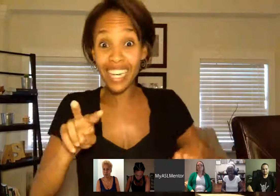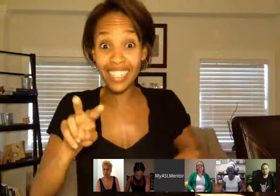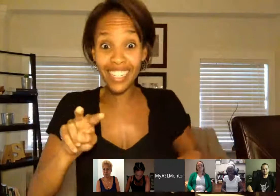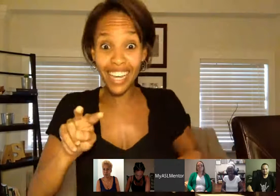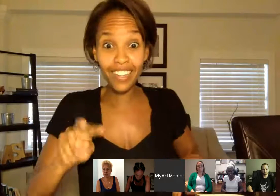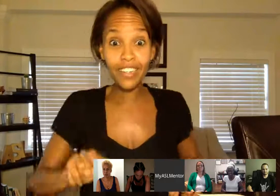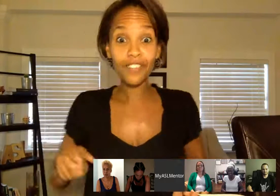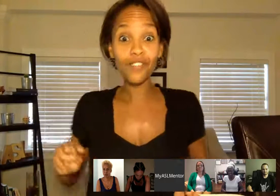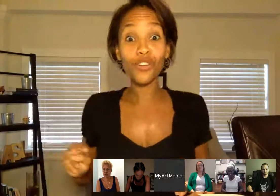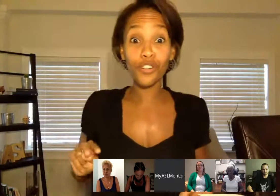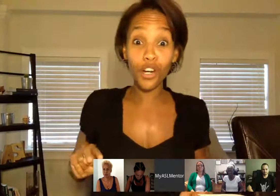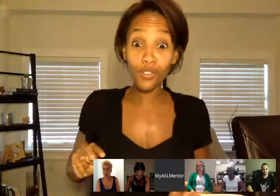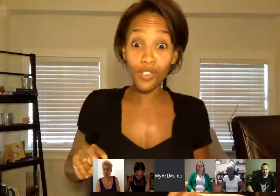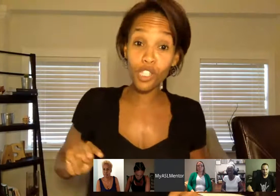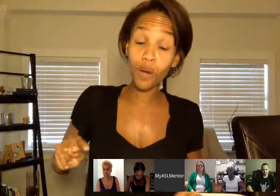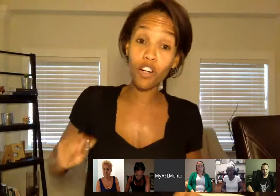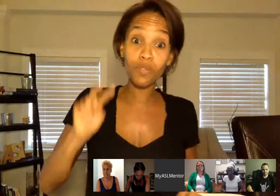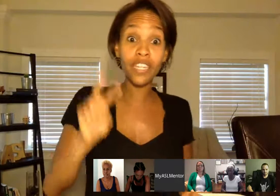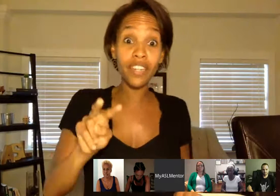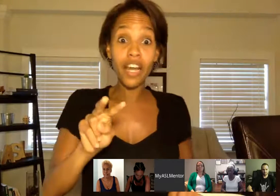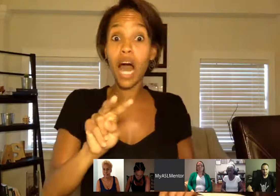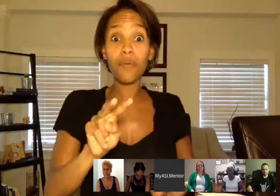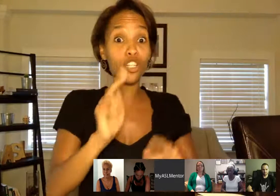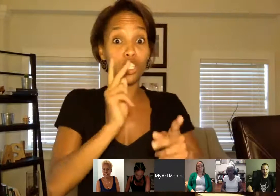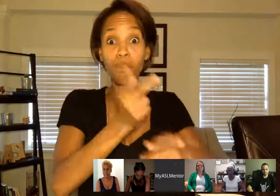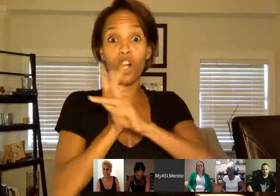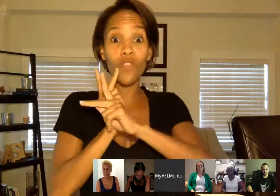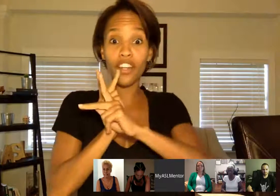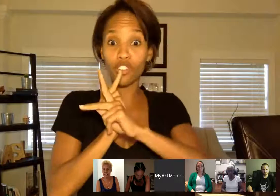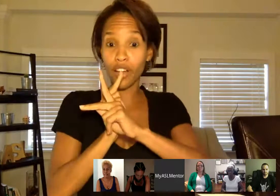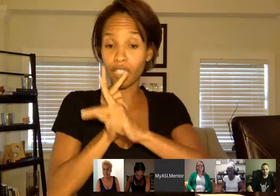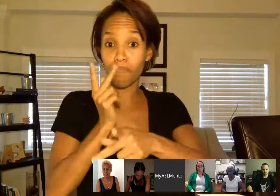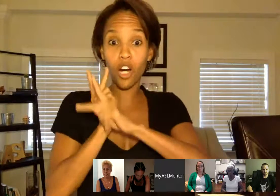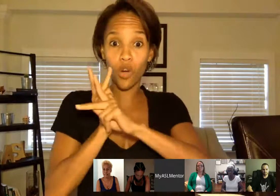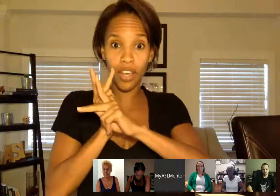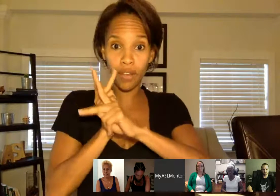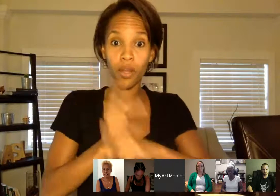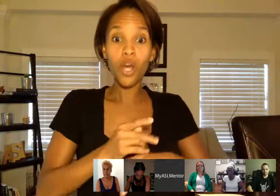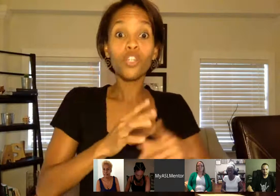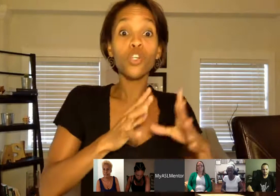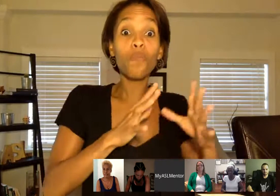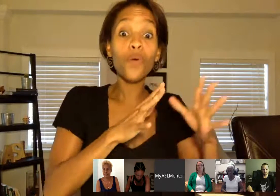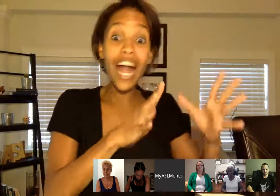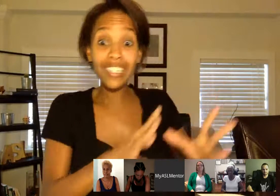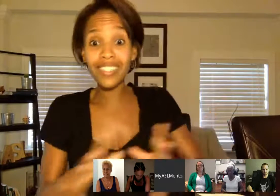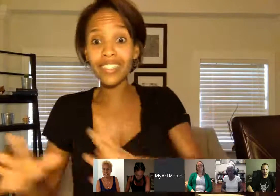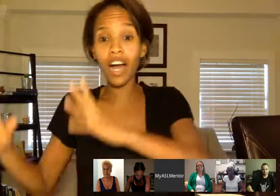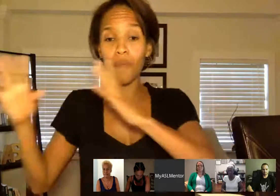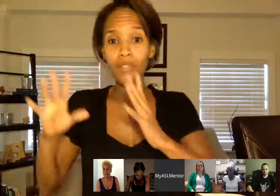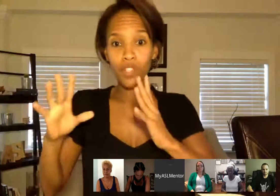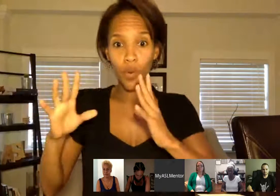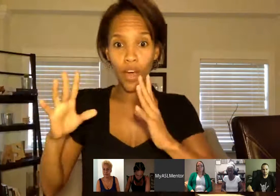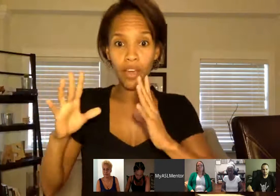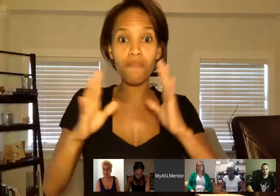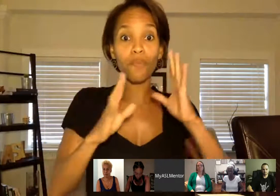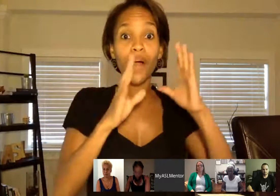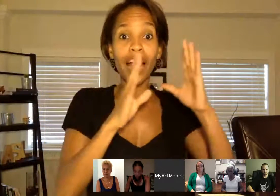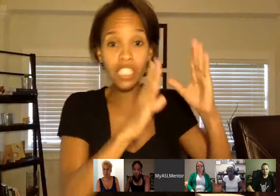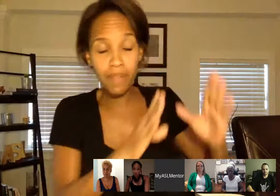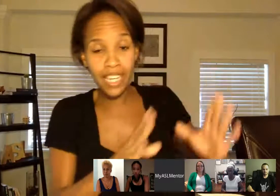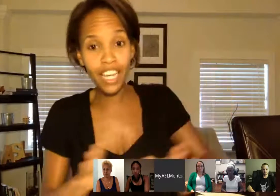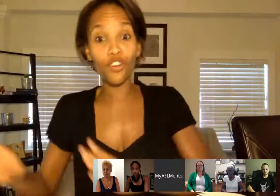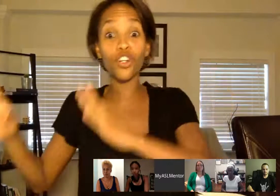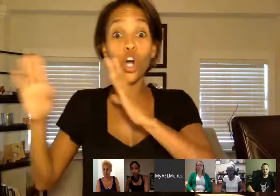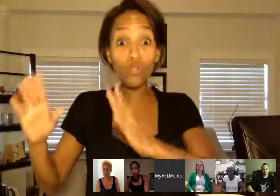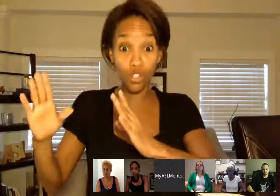we see it and say it, and so your go-to is probably, I'm going to just borrow that address. I'm borrowing it. So practice it the opposite way.